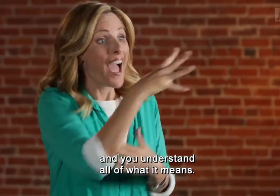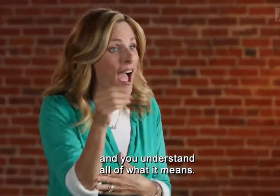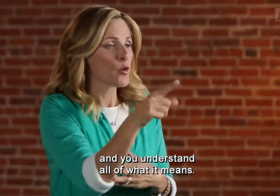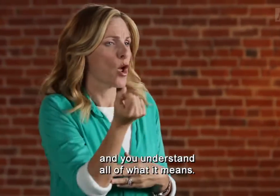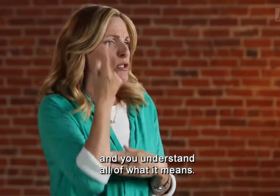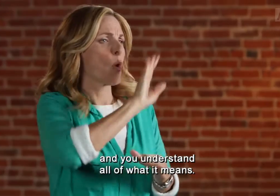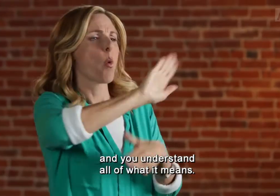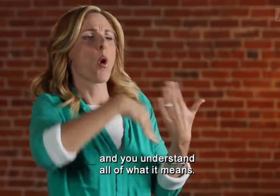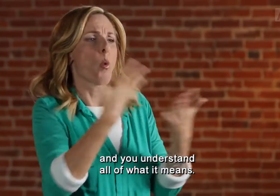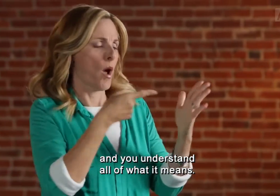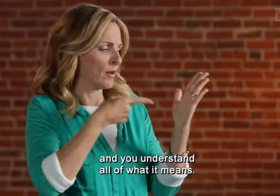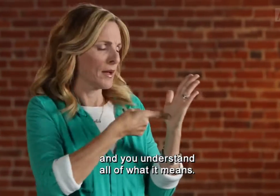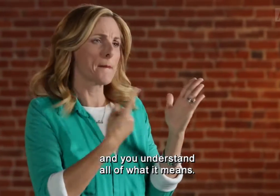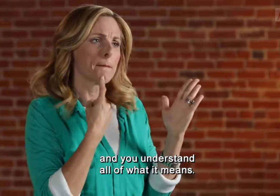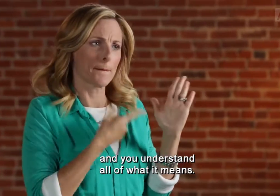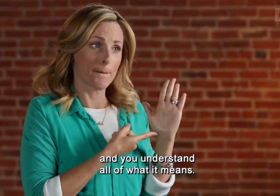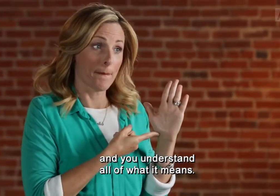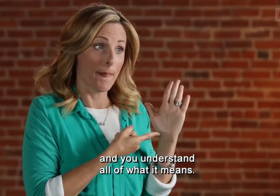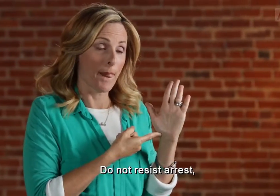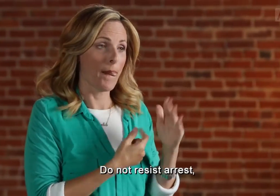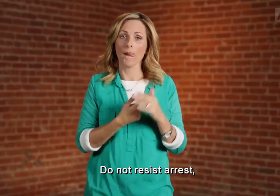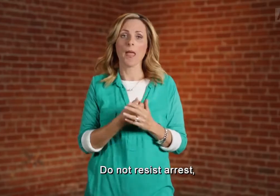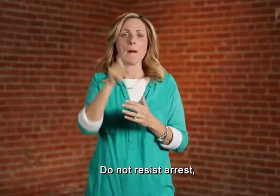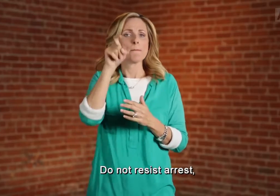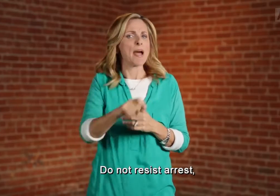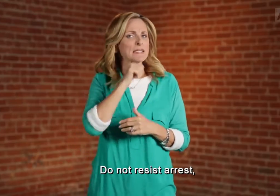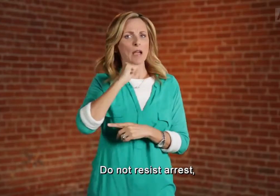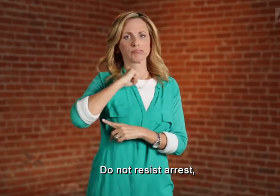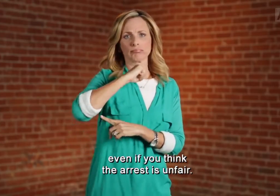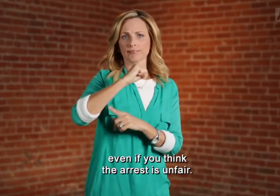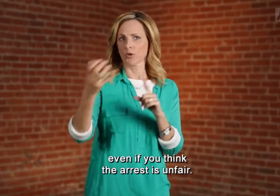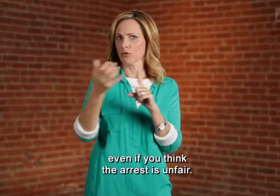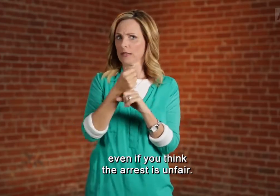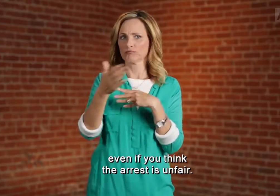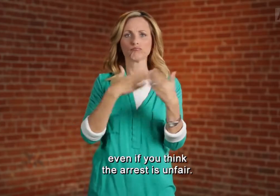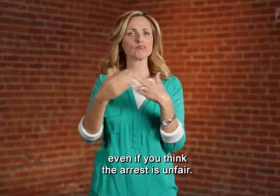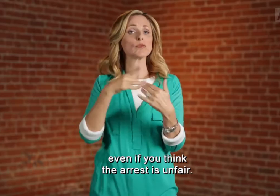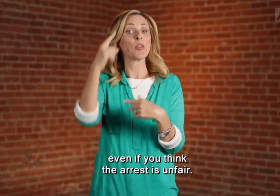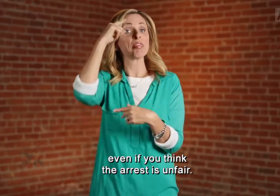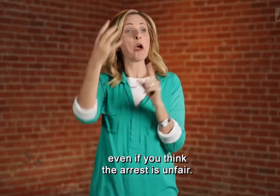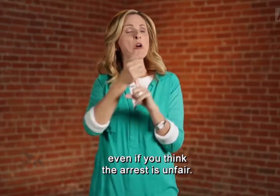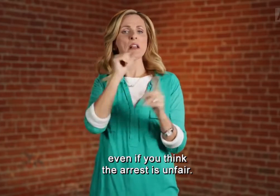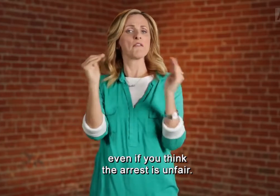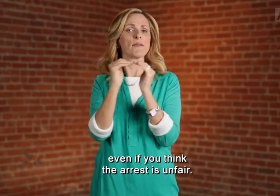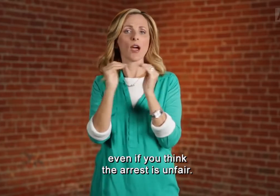and you understand all of what it means. Do not resist arrest, even if you think the arrest is unfair.